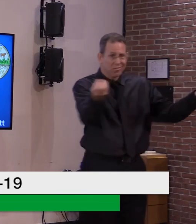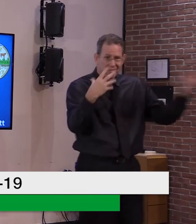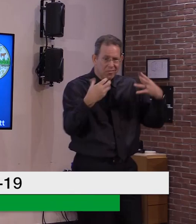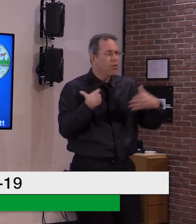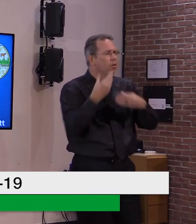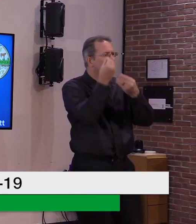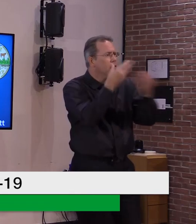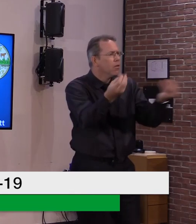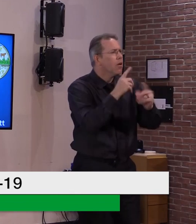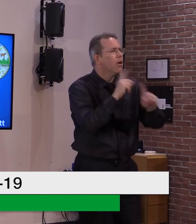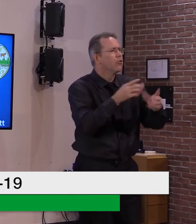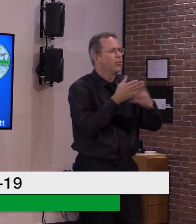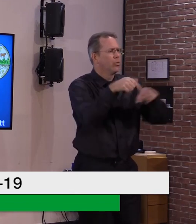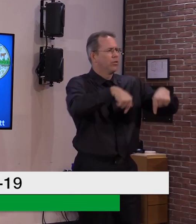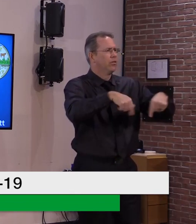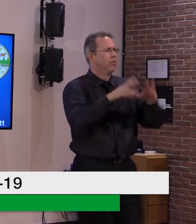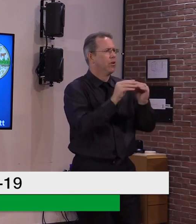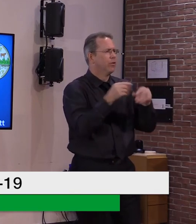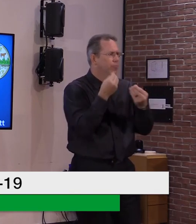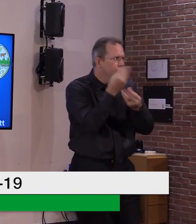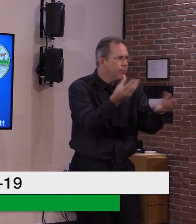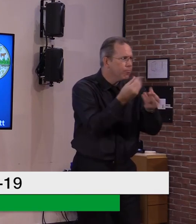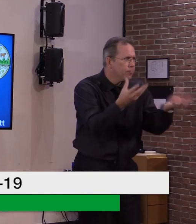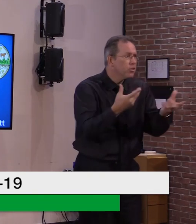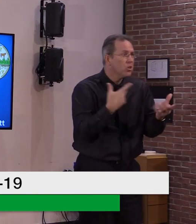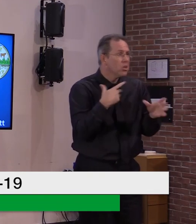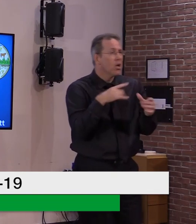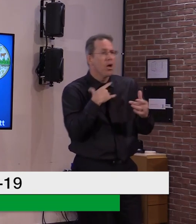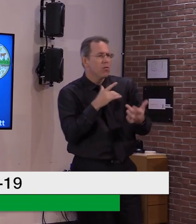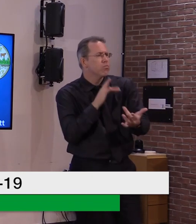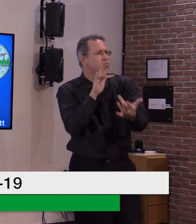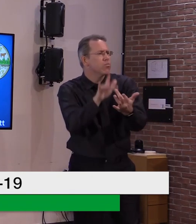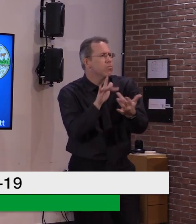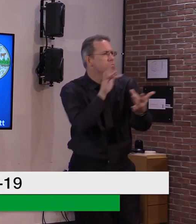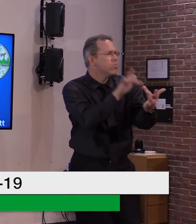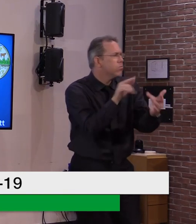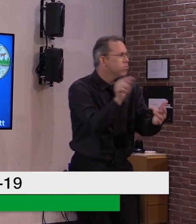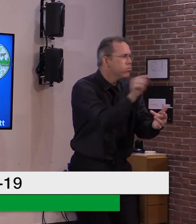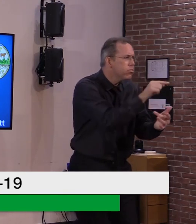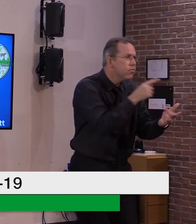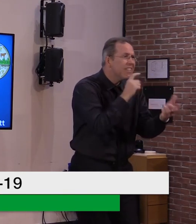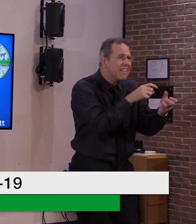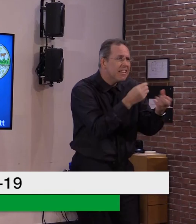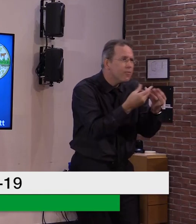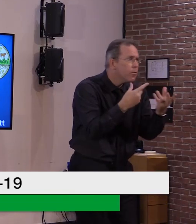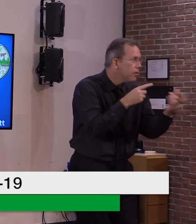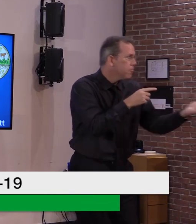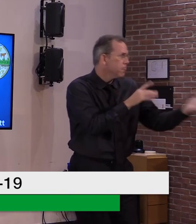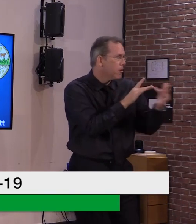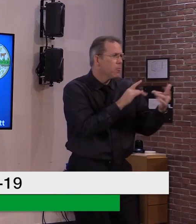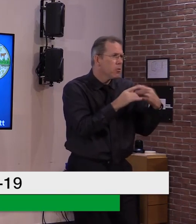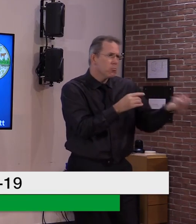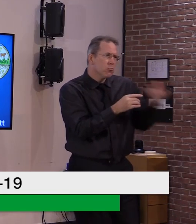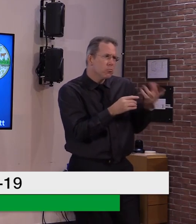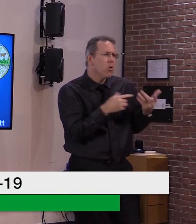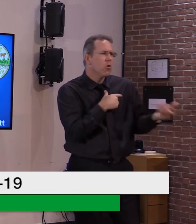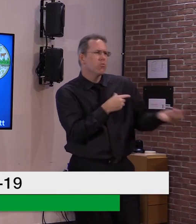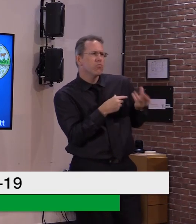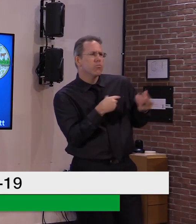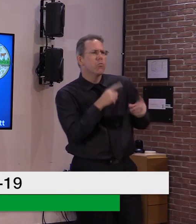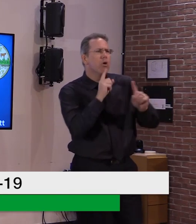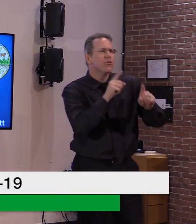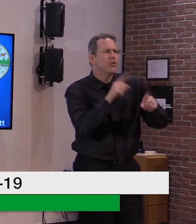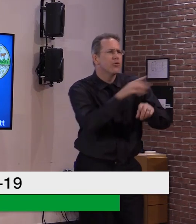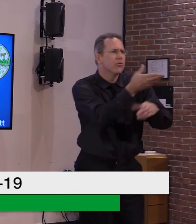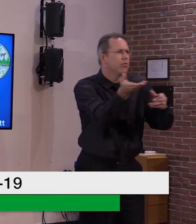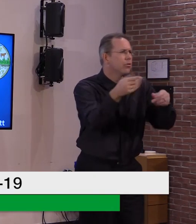vermont but if anyone has a question please let us know i mean if there's anything we can do we want to help in any way we can we can't solve all